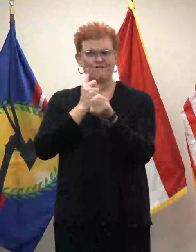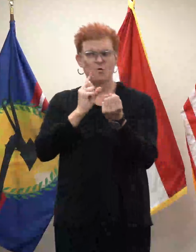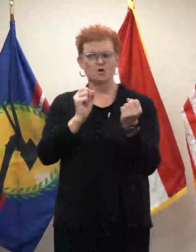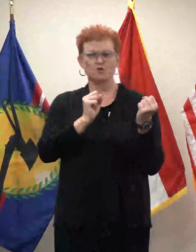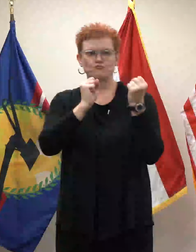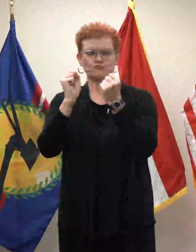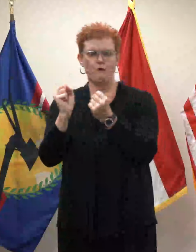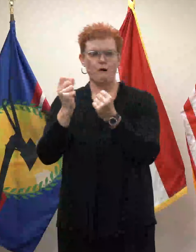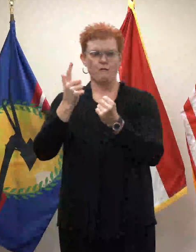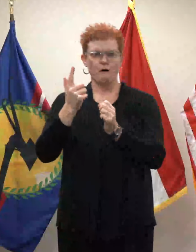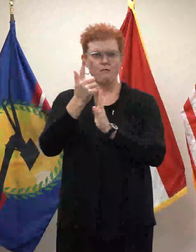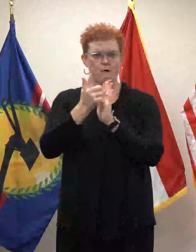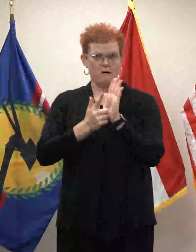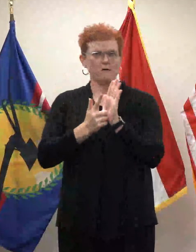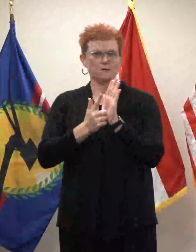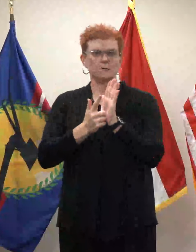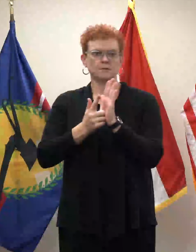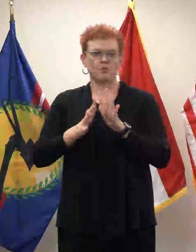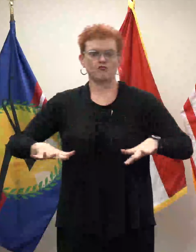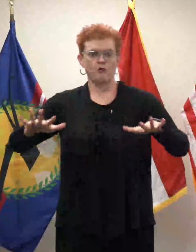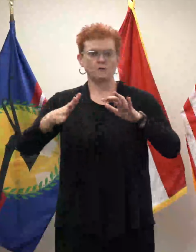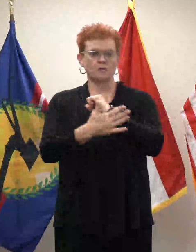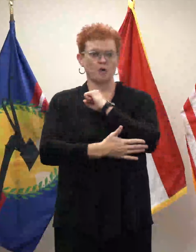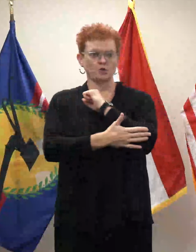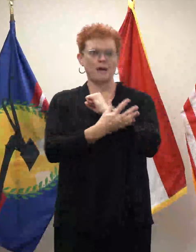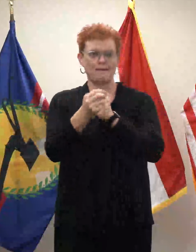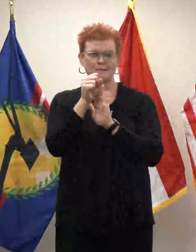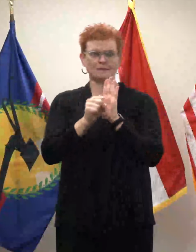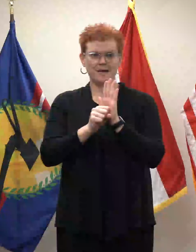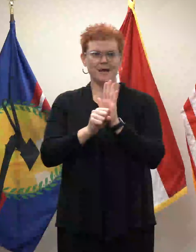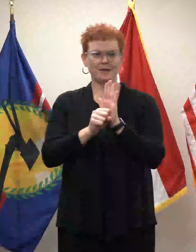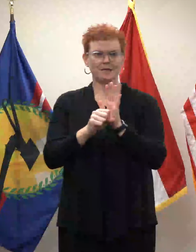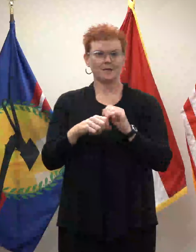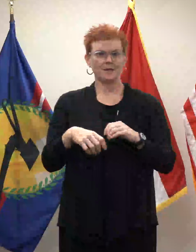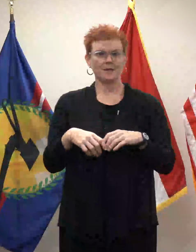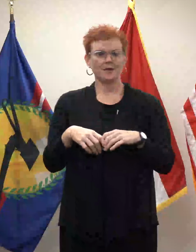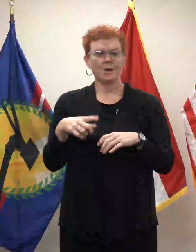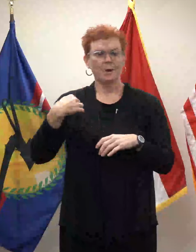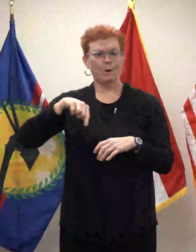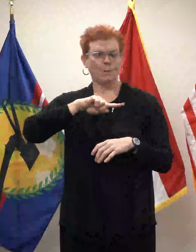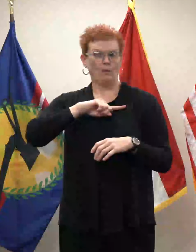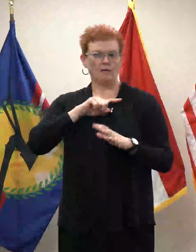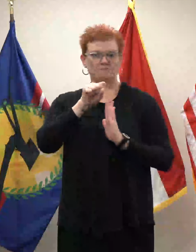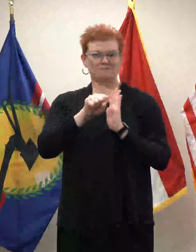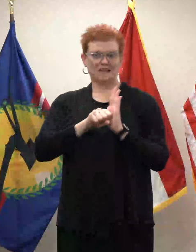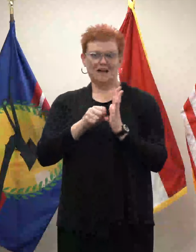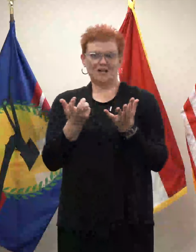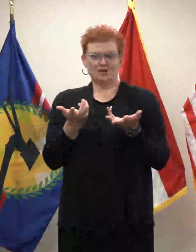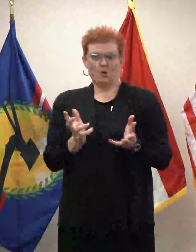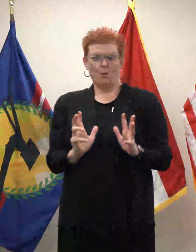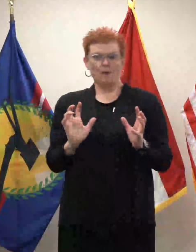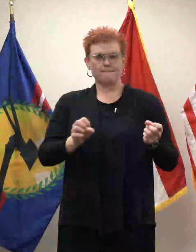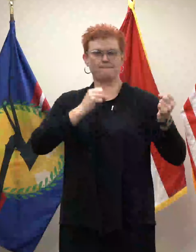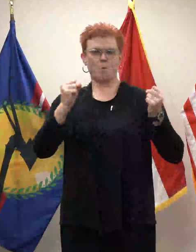across the region, and across the state. We languish as a state because we don't want to take bold action. And bold